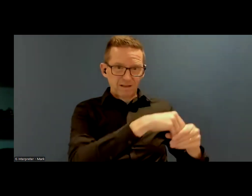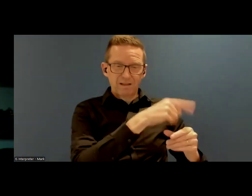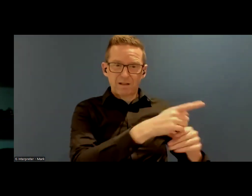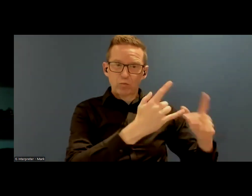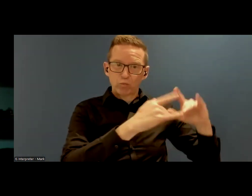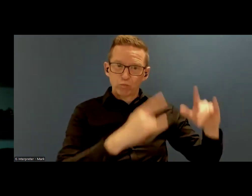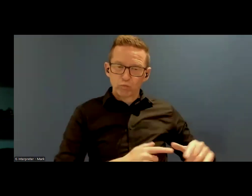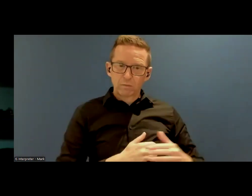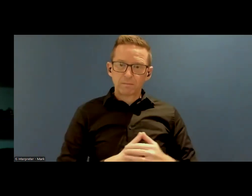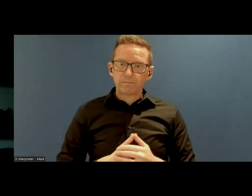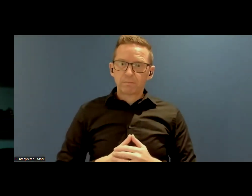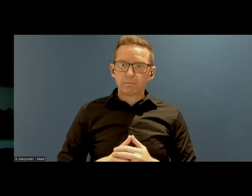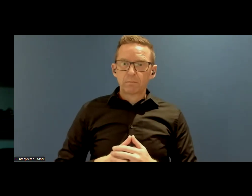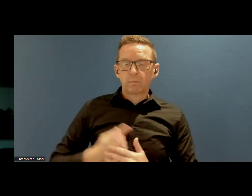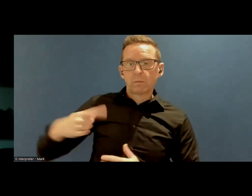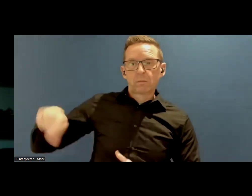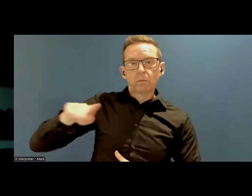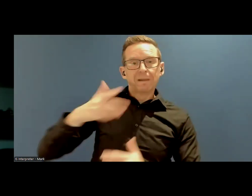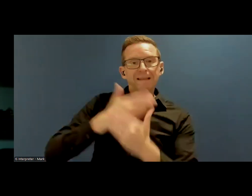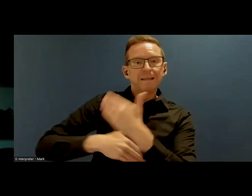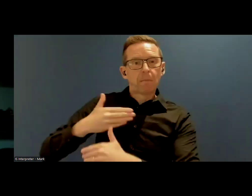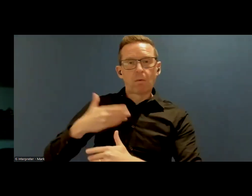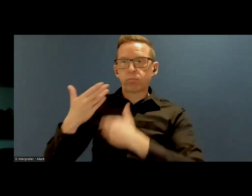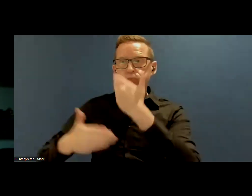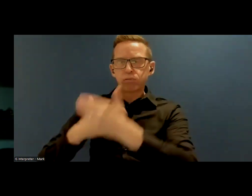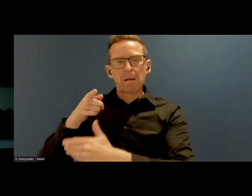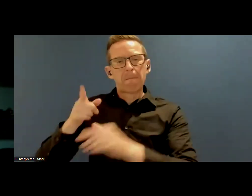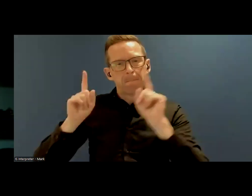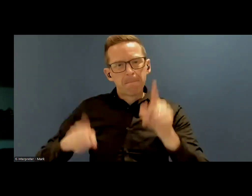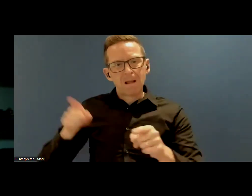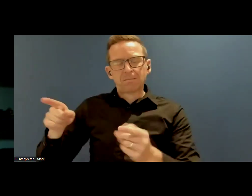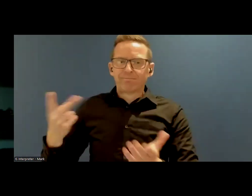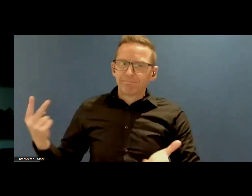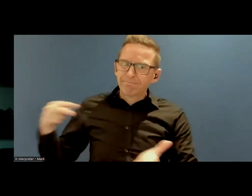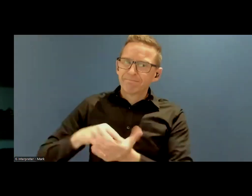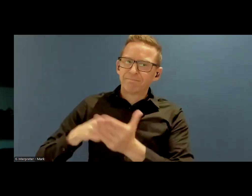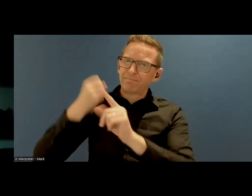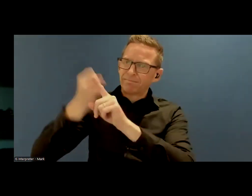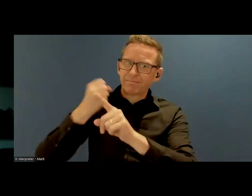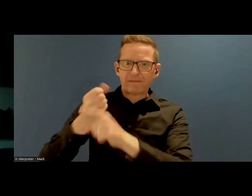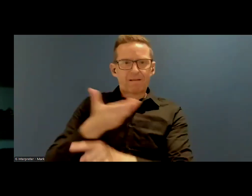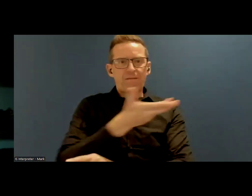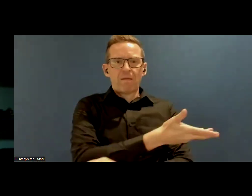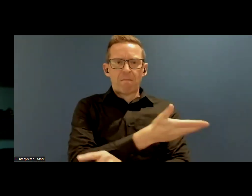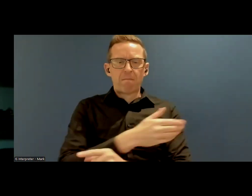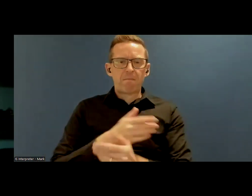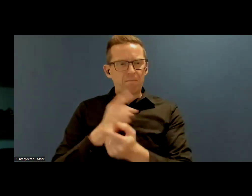not institutionalized to raise our voices very loud and not forget about them. So we must